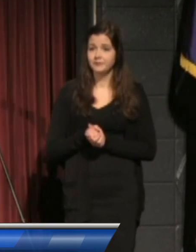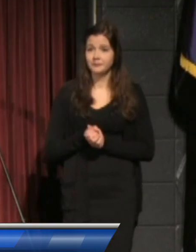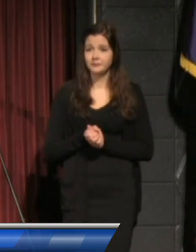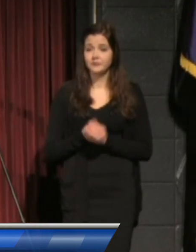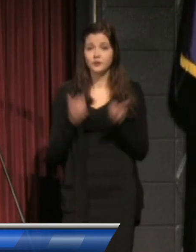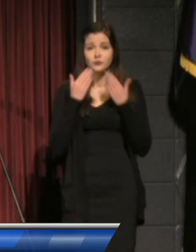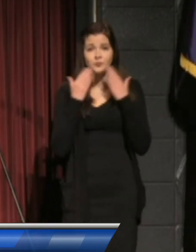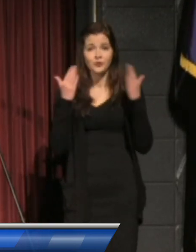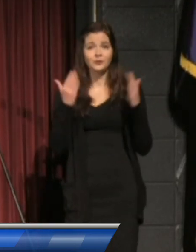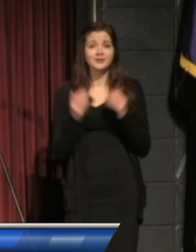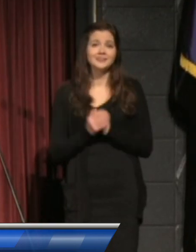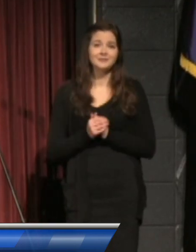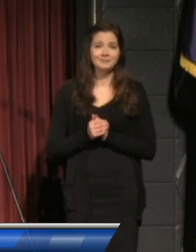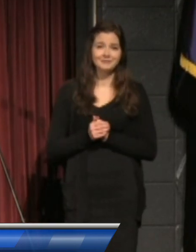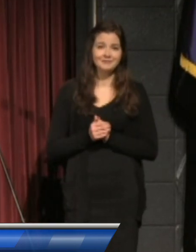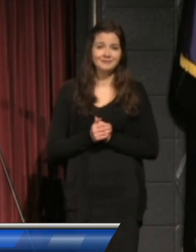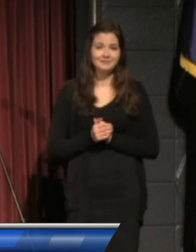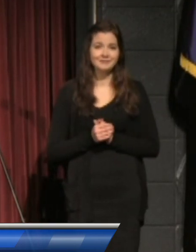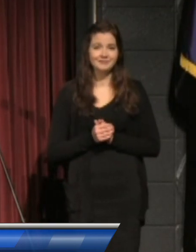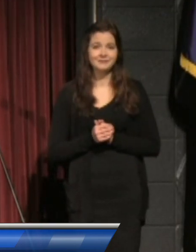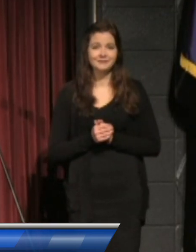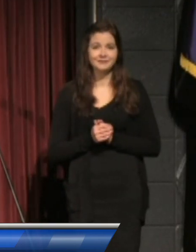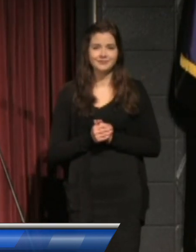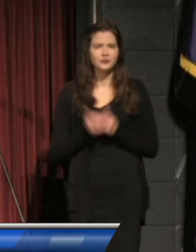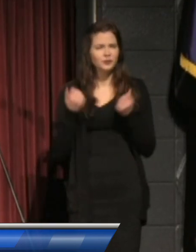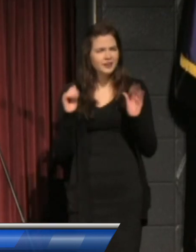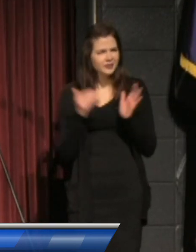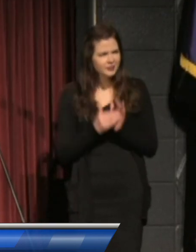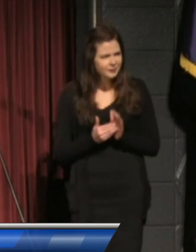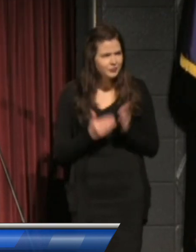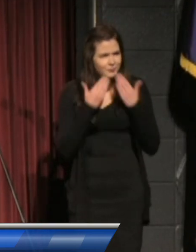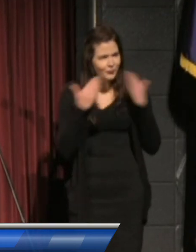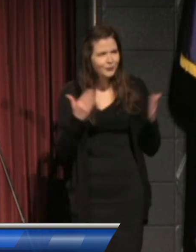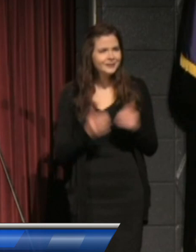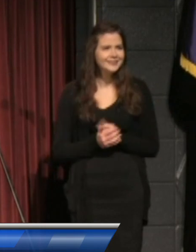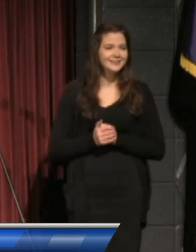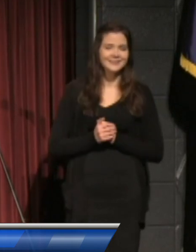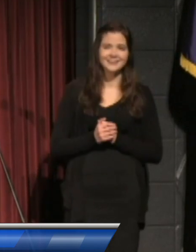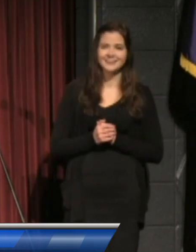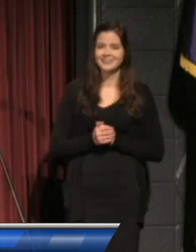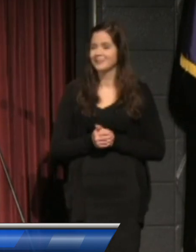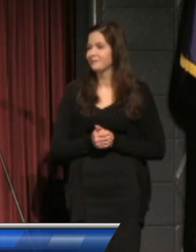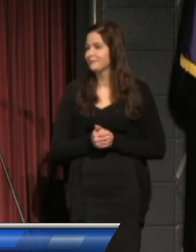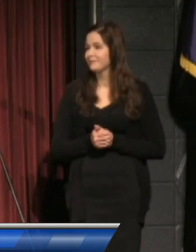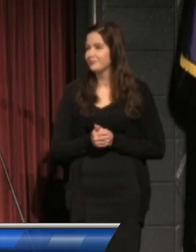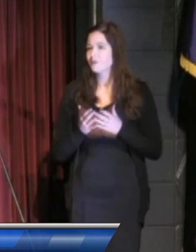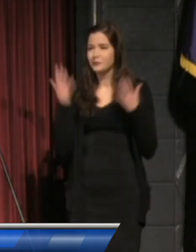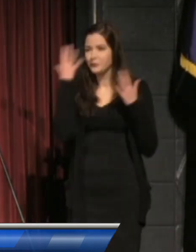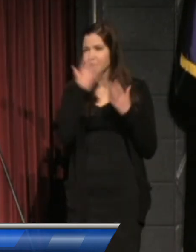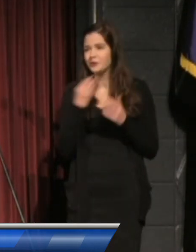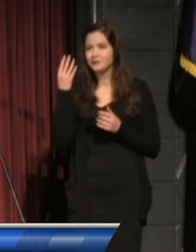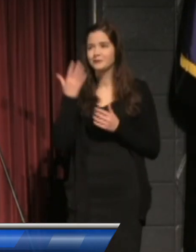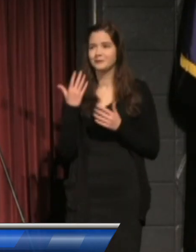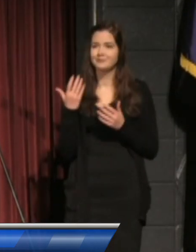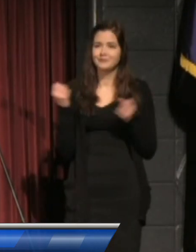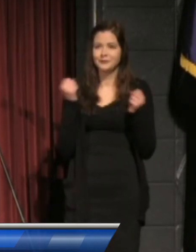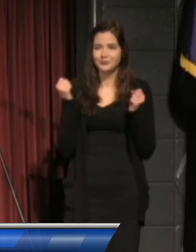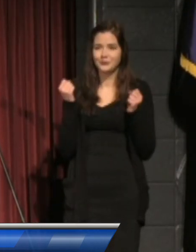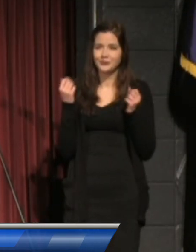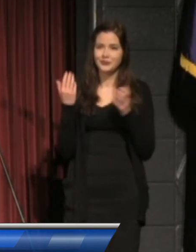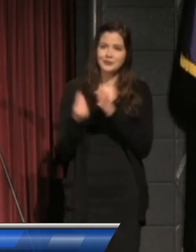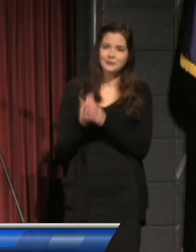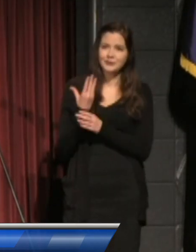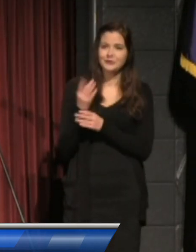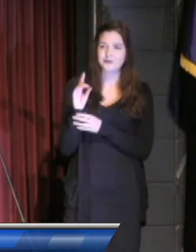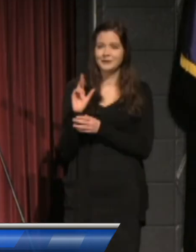Good morning. Let's try that one more time. Good morning. What a beautiful, brisk spring North Dakota